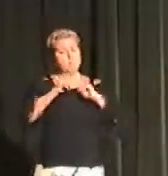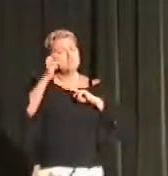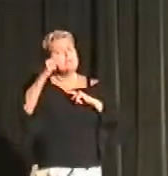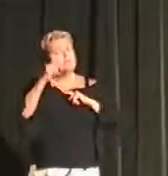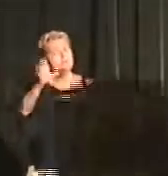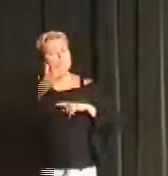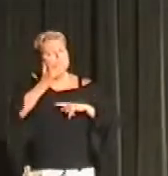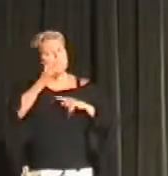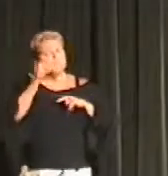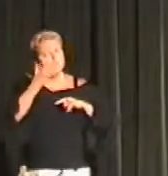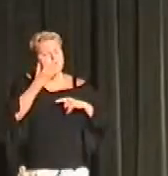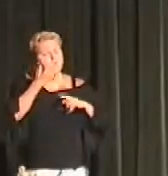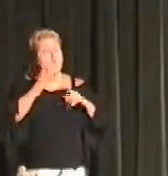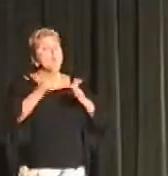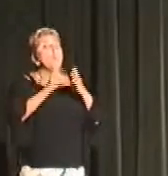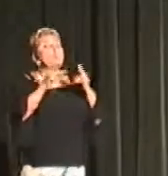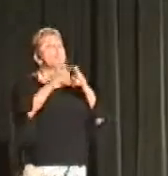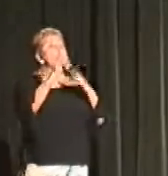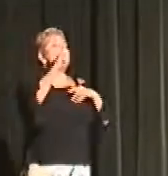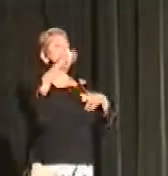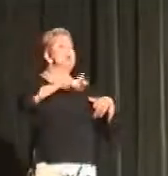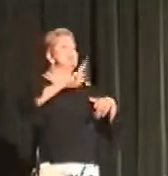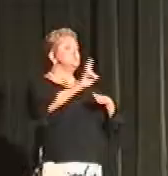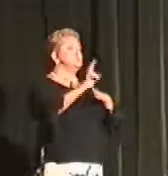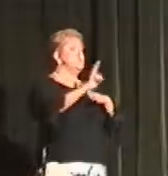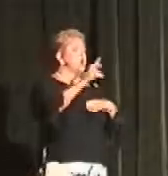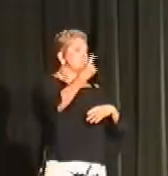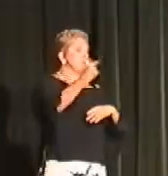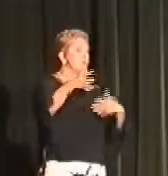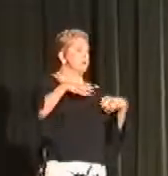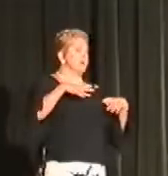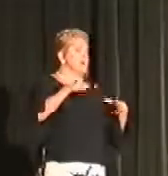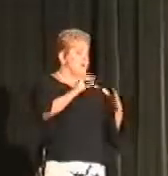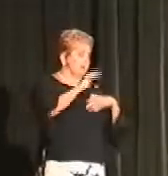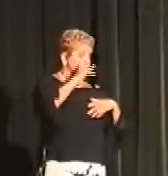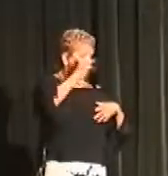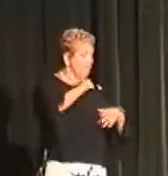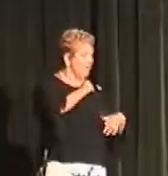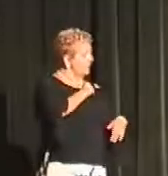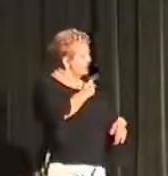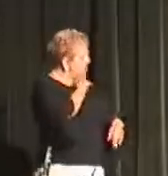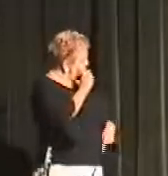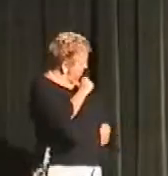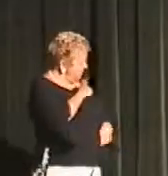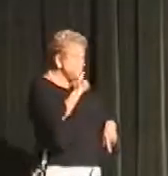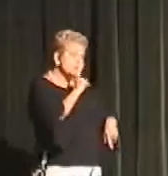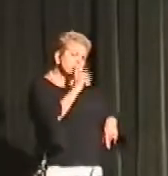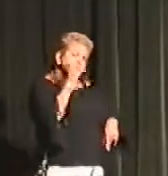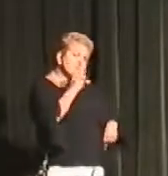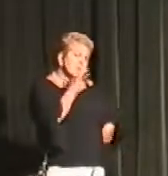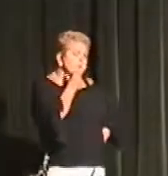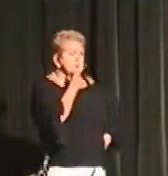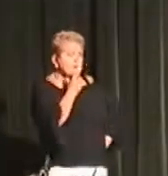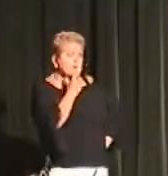look around there. I mean, you see that green dress over there? It's not one of the most beautiful things you've ever seen. I go, yeah, it's really beautiful. Don't you wish you were wearing the green